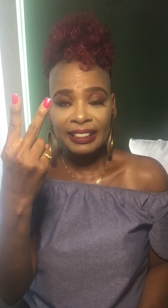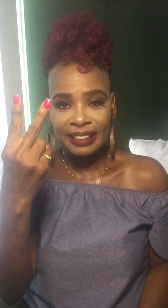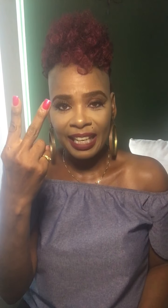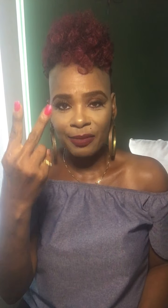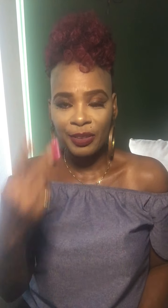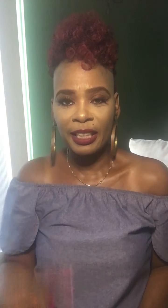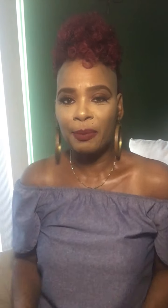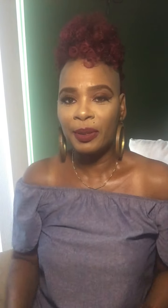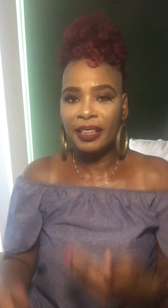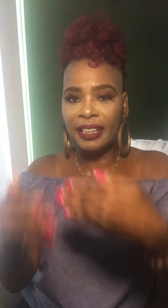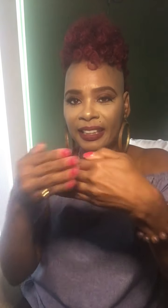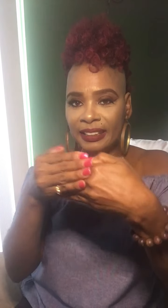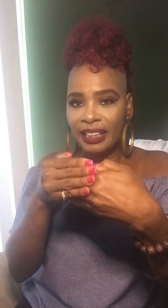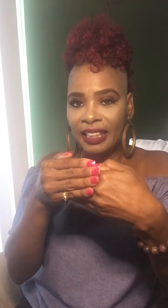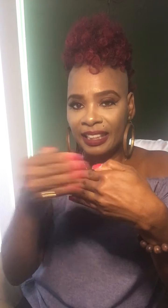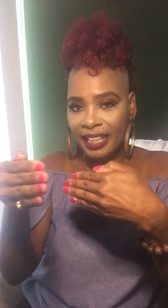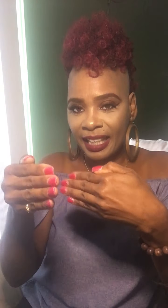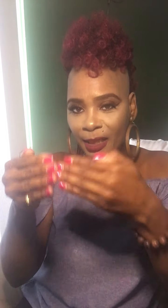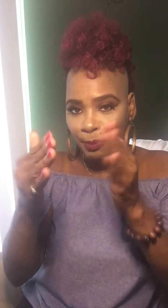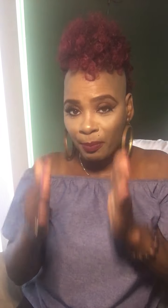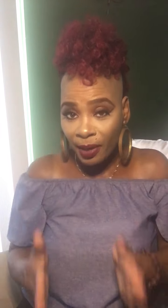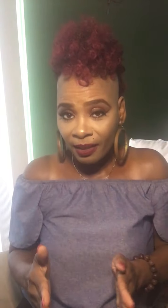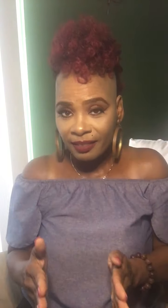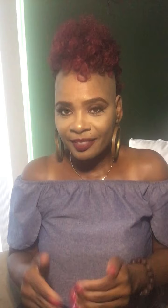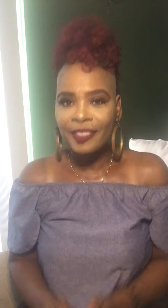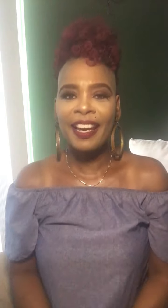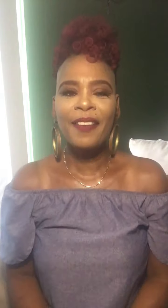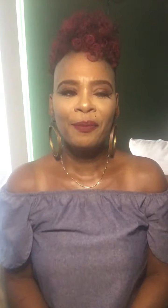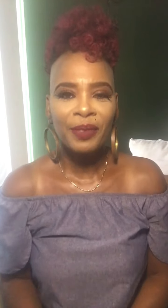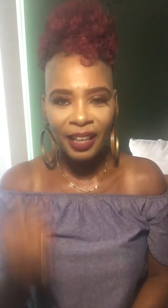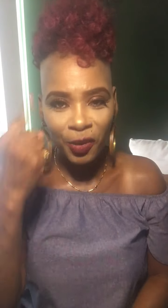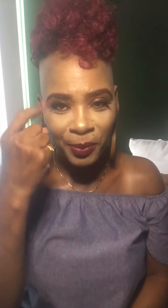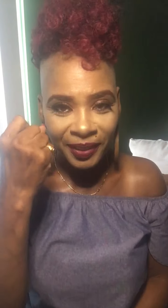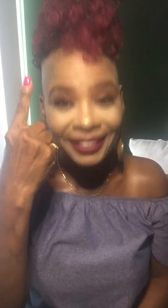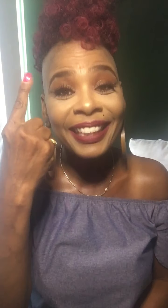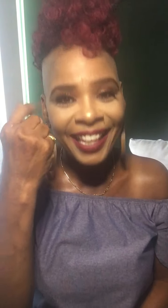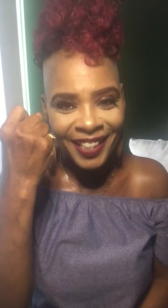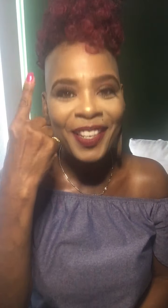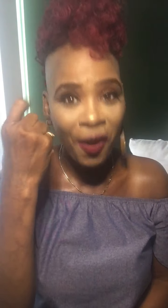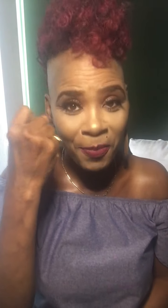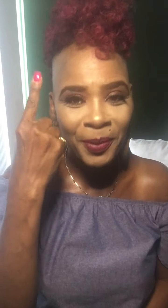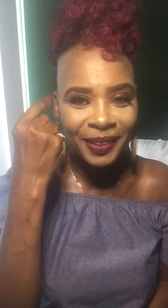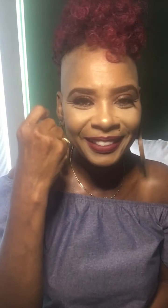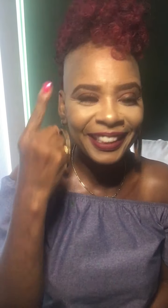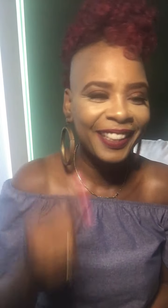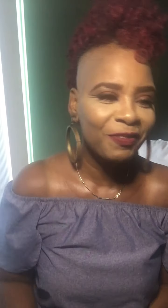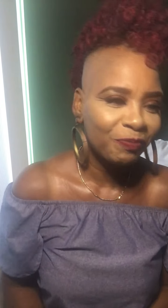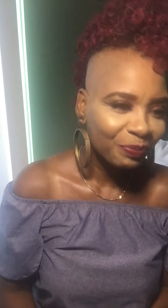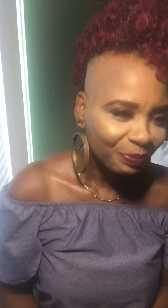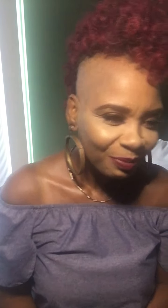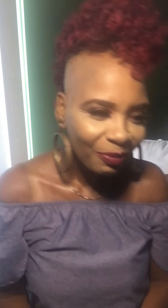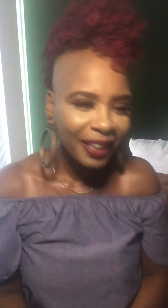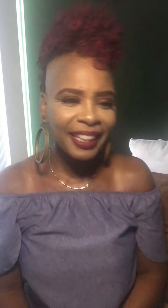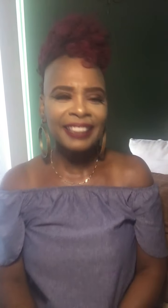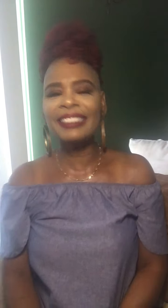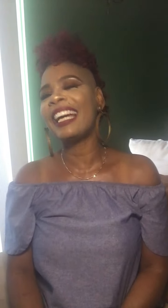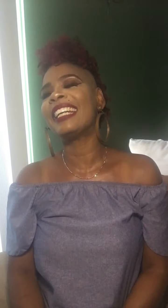sign for neighbor is neighbor. Okay? I hope you understand. I hope you understand. Next sign